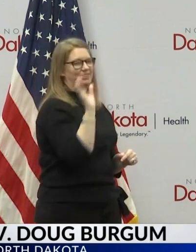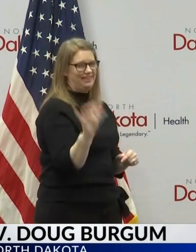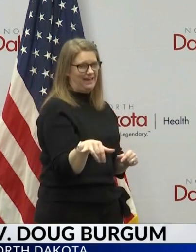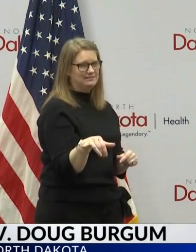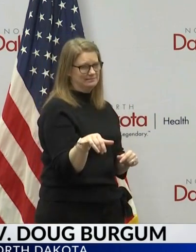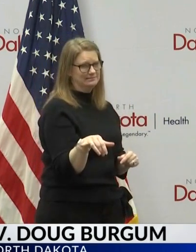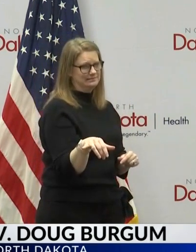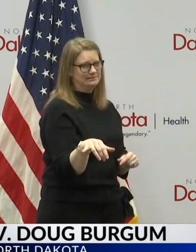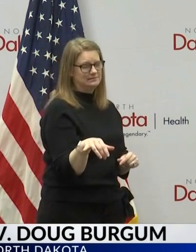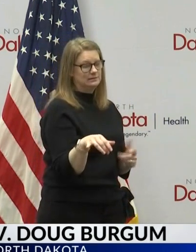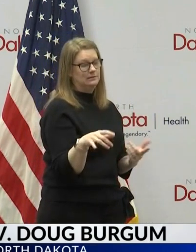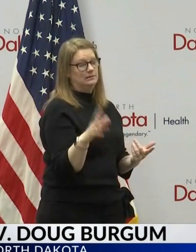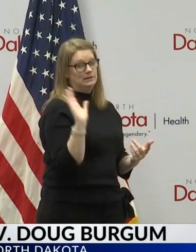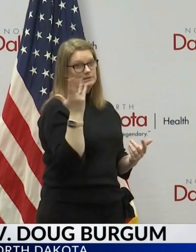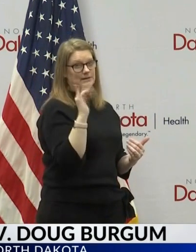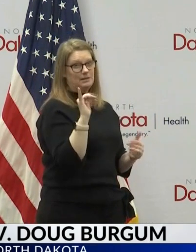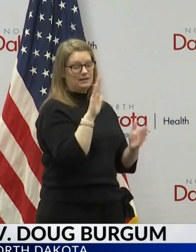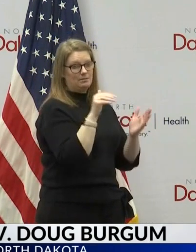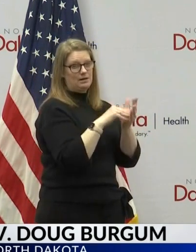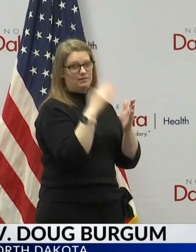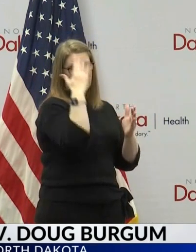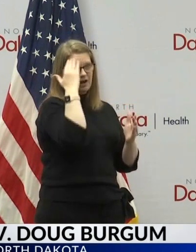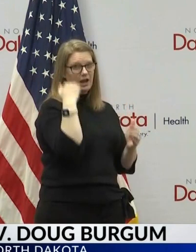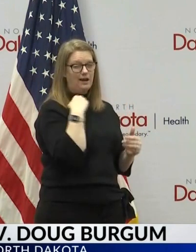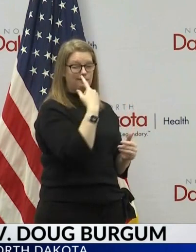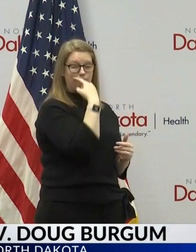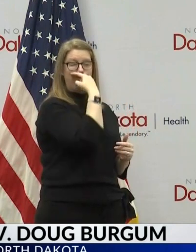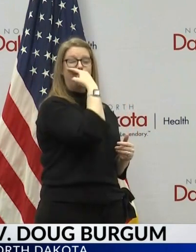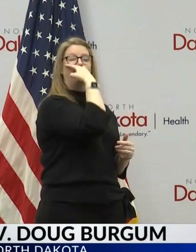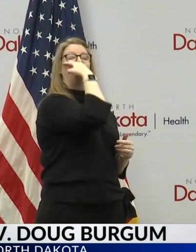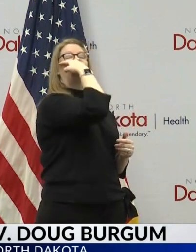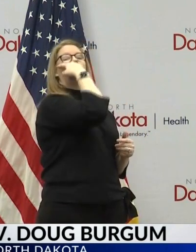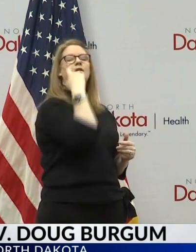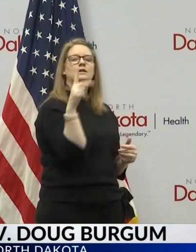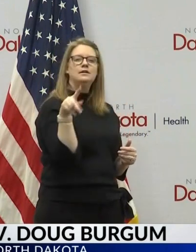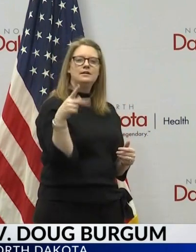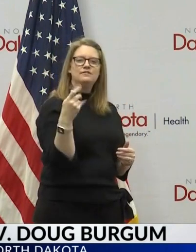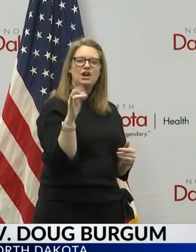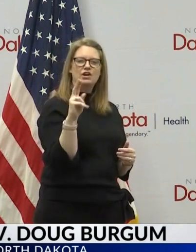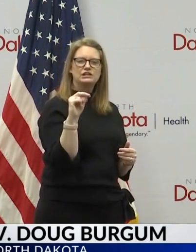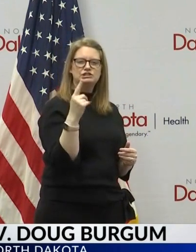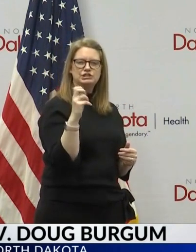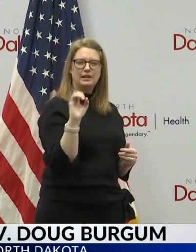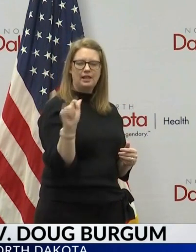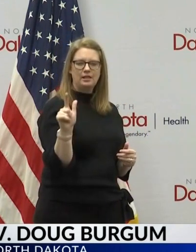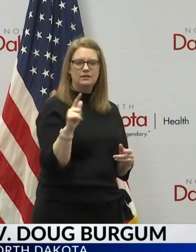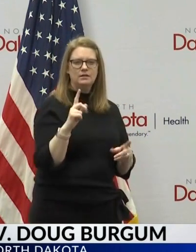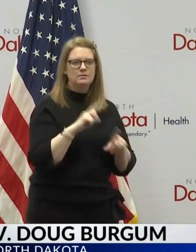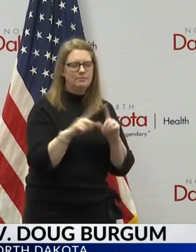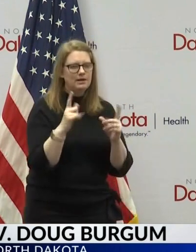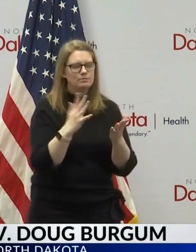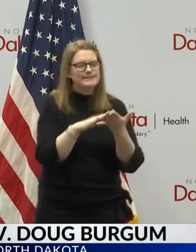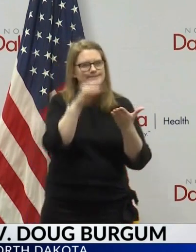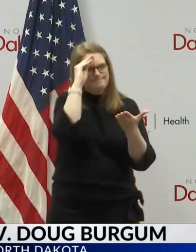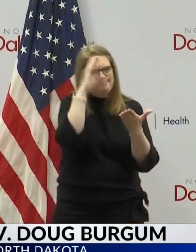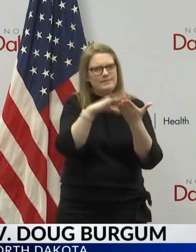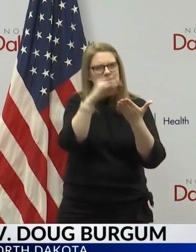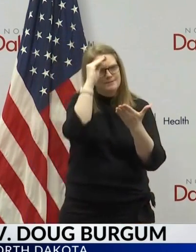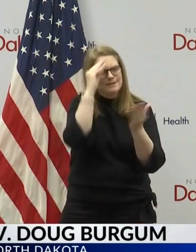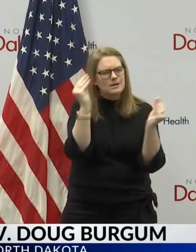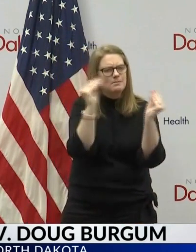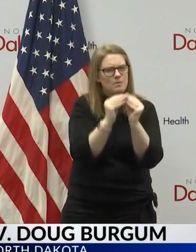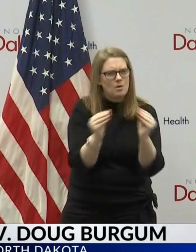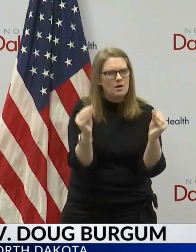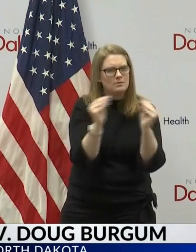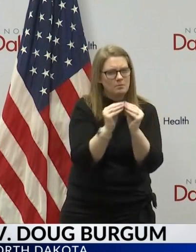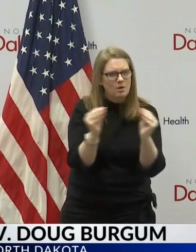person's nose and what seemed like the middle of their head to collect that, the pharyngeal. But as we learn more about this, again, those people that might